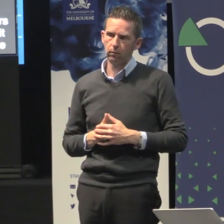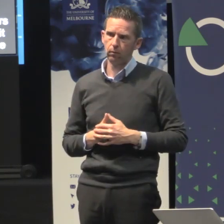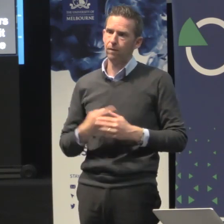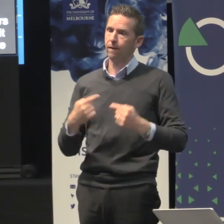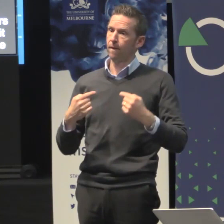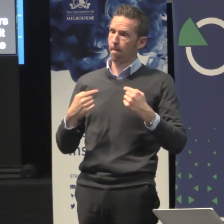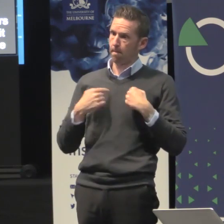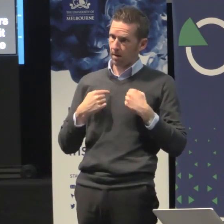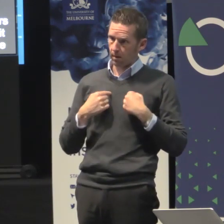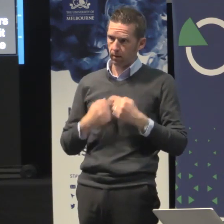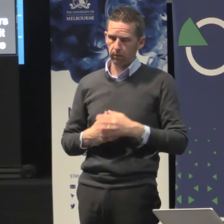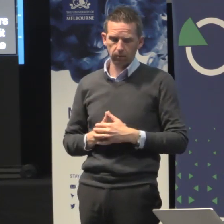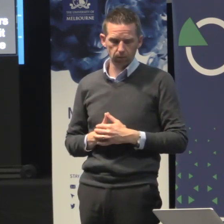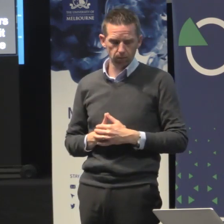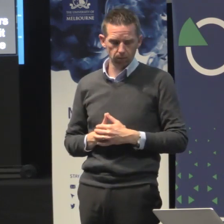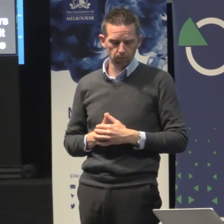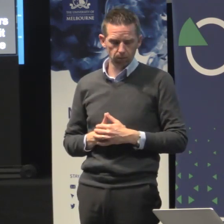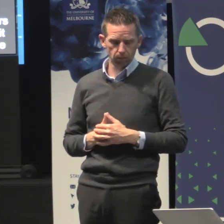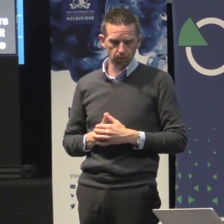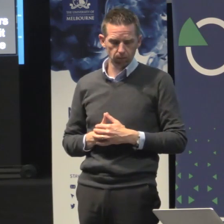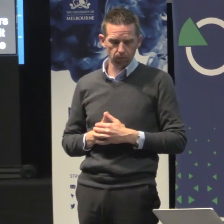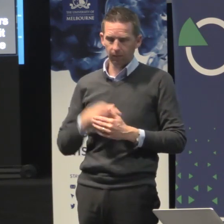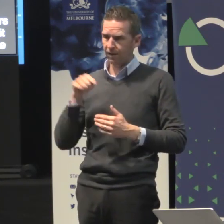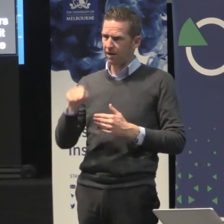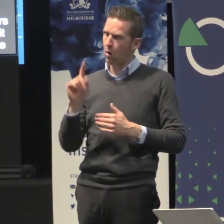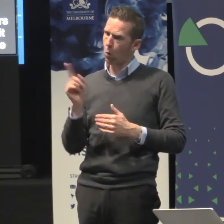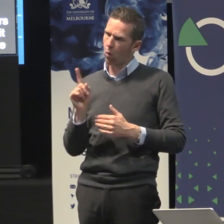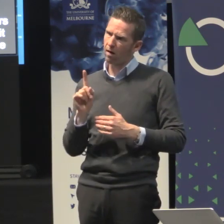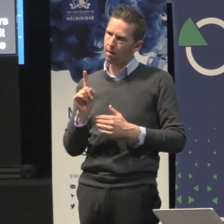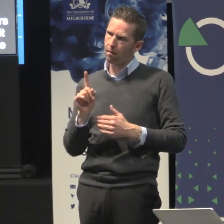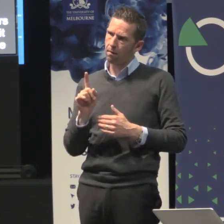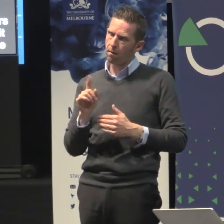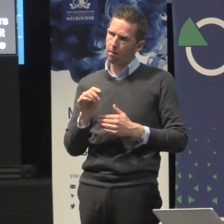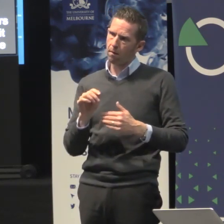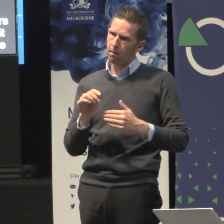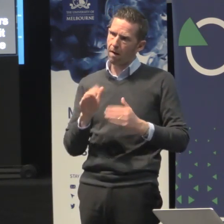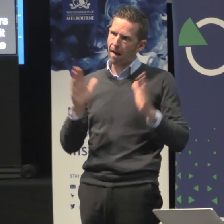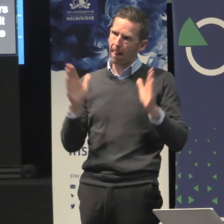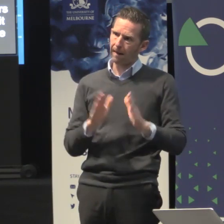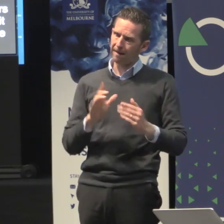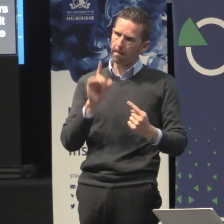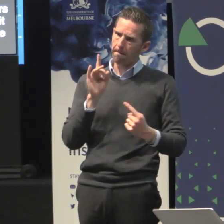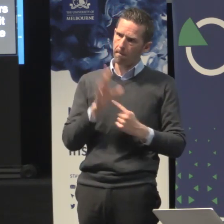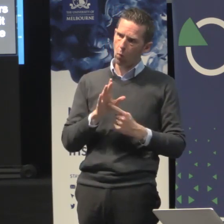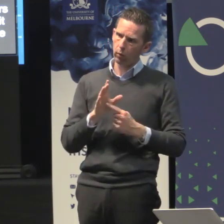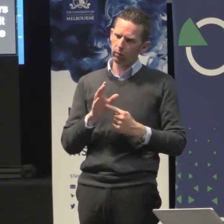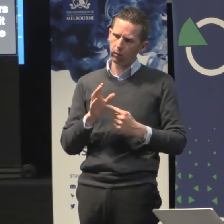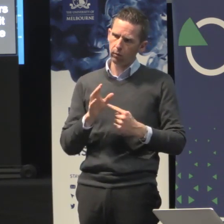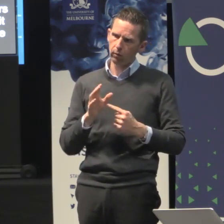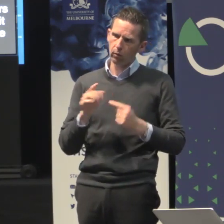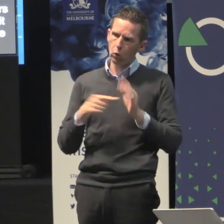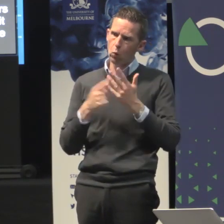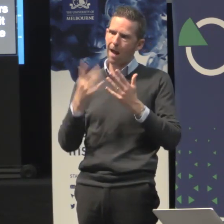it's very important. It's not as important to have a certificate 3 as it is to have